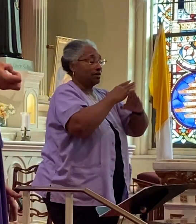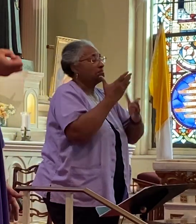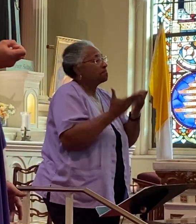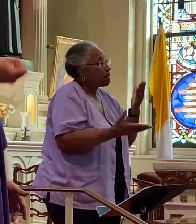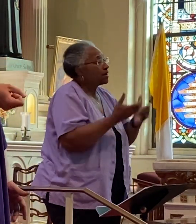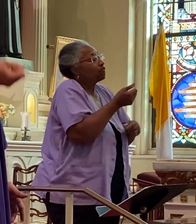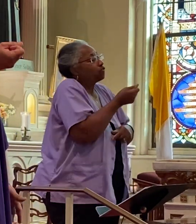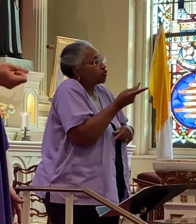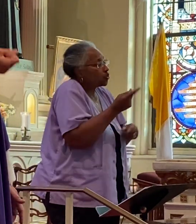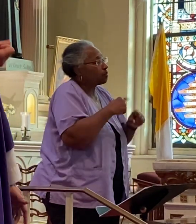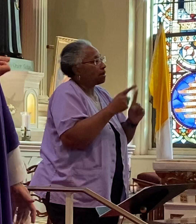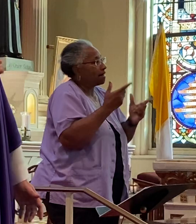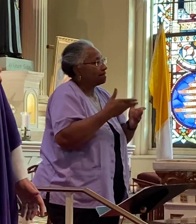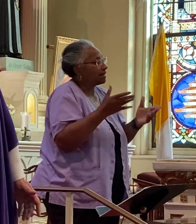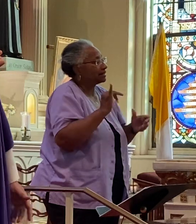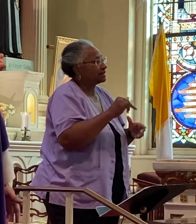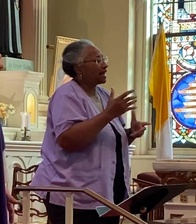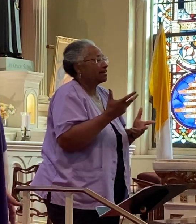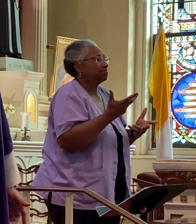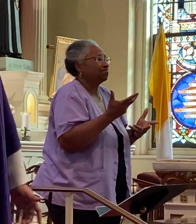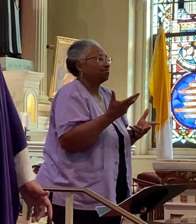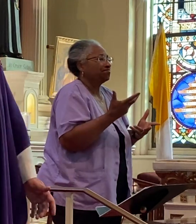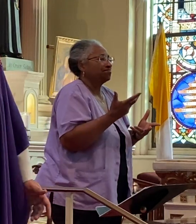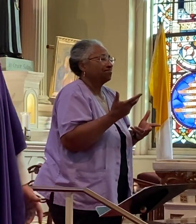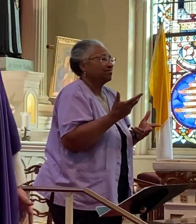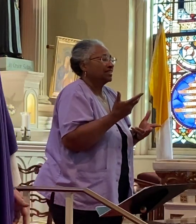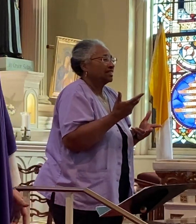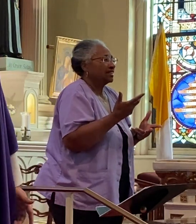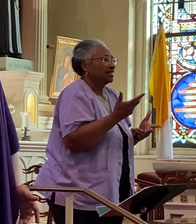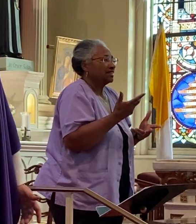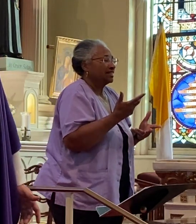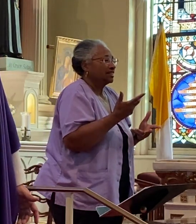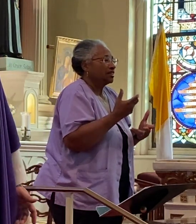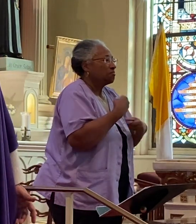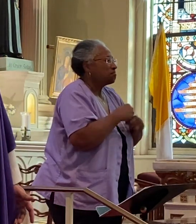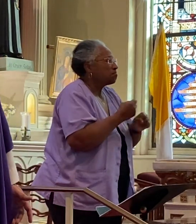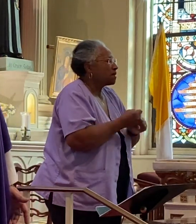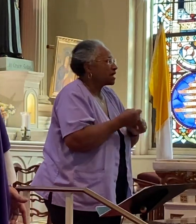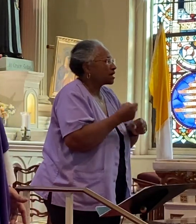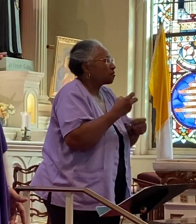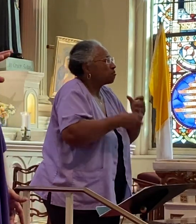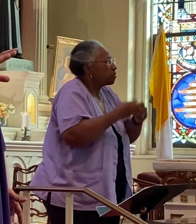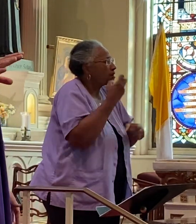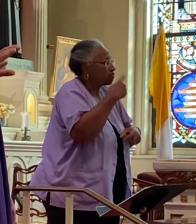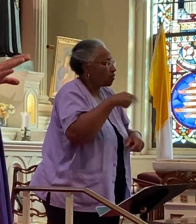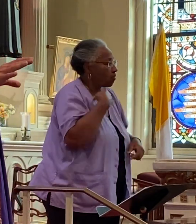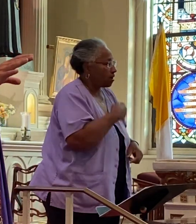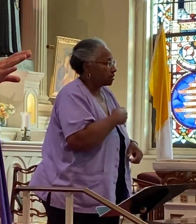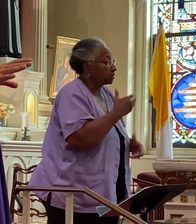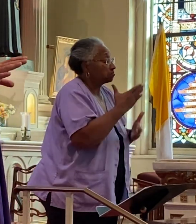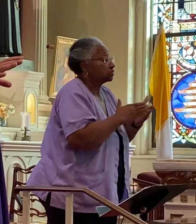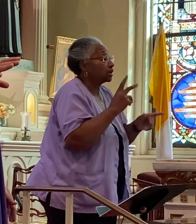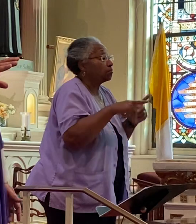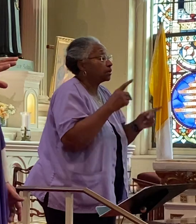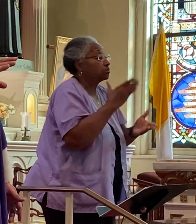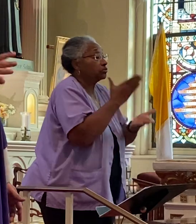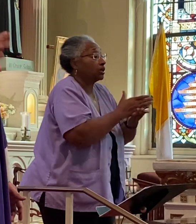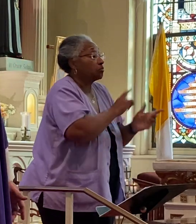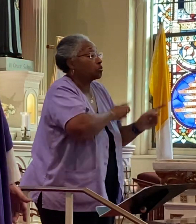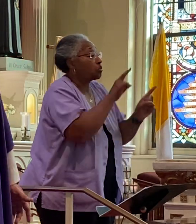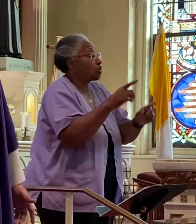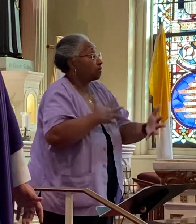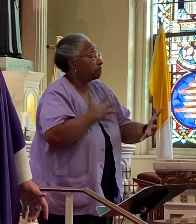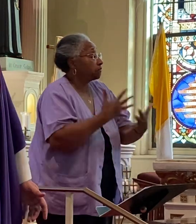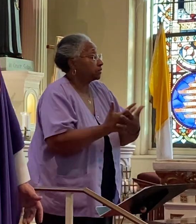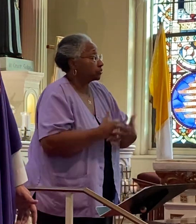are things that are always causing us problems. I know a lot of people that have stopped going to confession, for example.